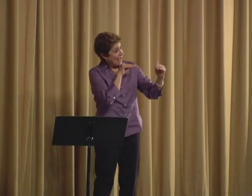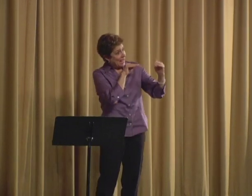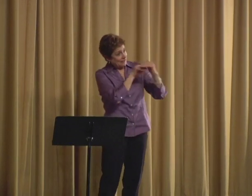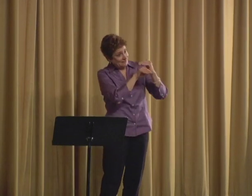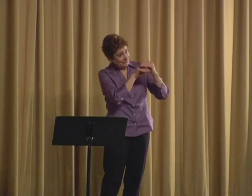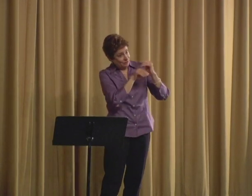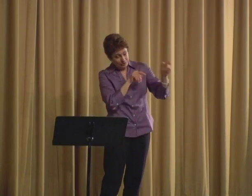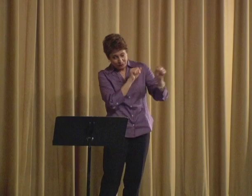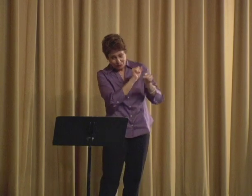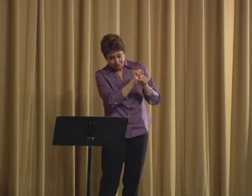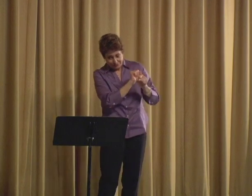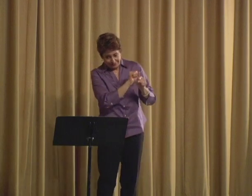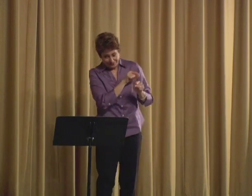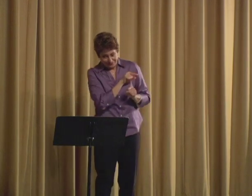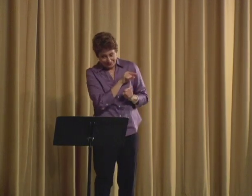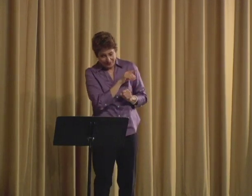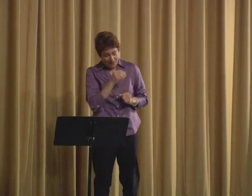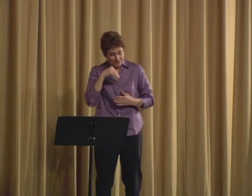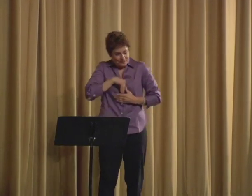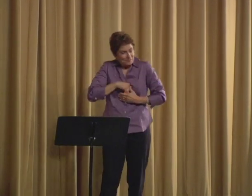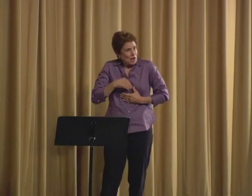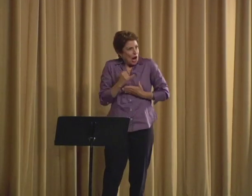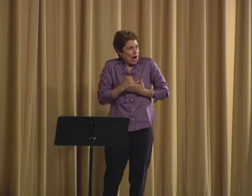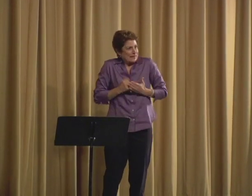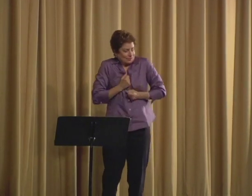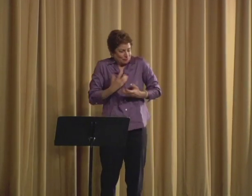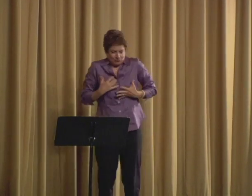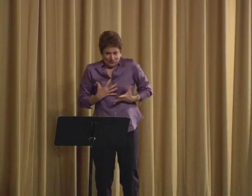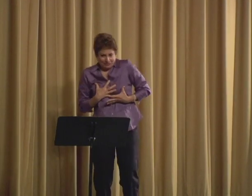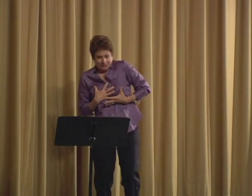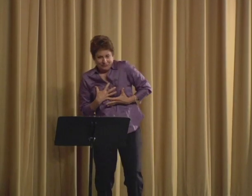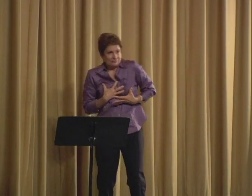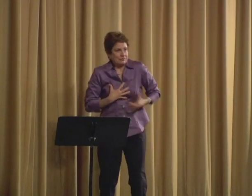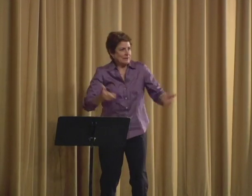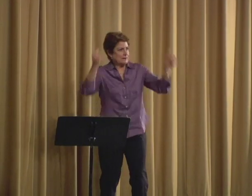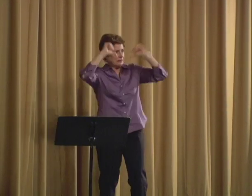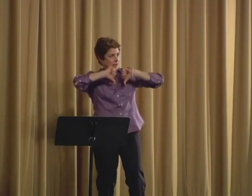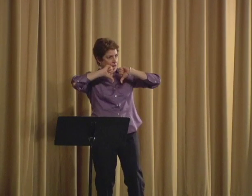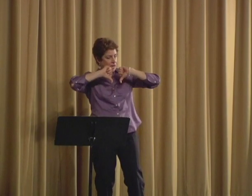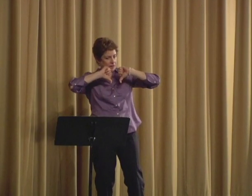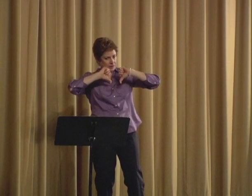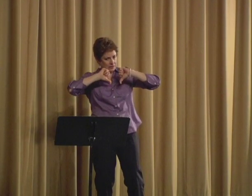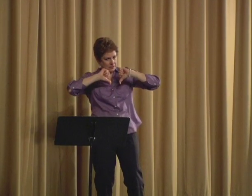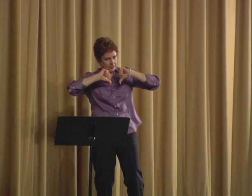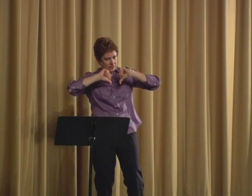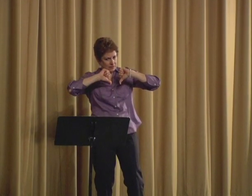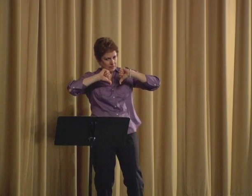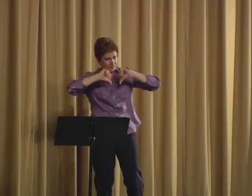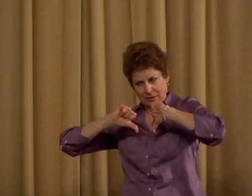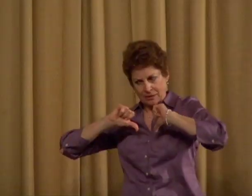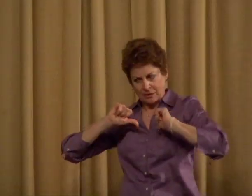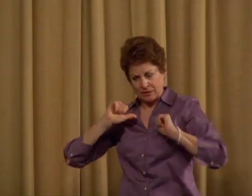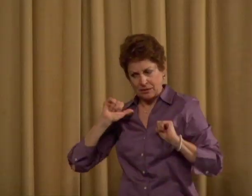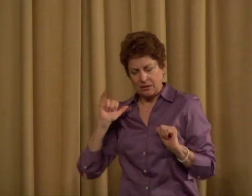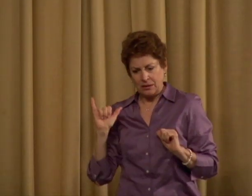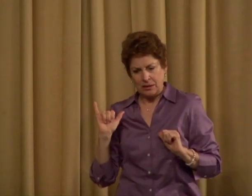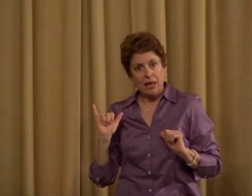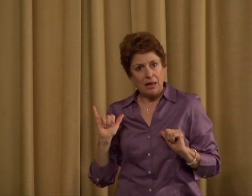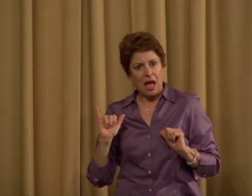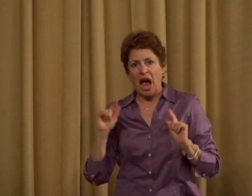So when I write for Access and that employment, in time I had the autistic expression, but yet I was denied